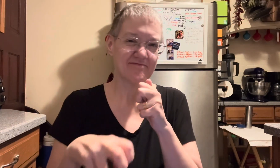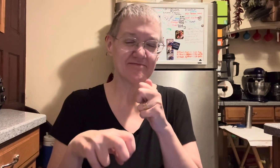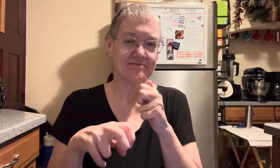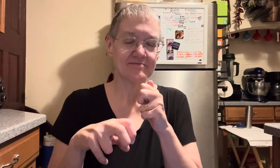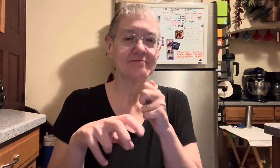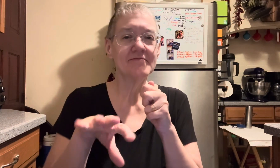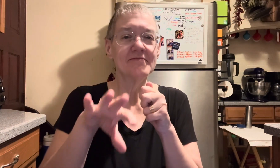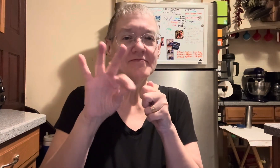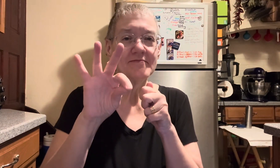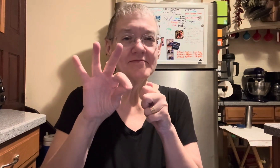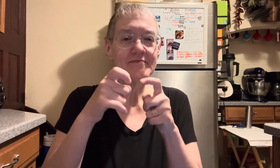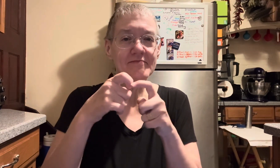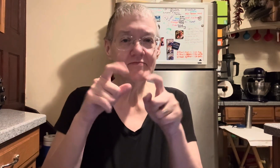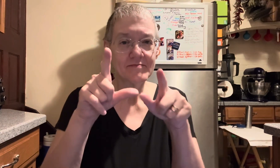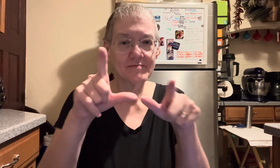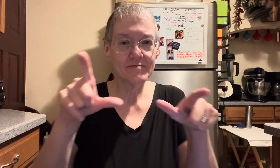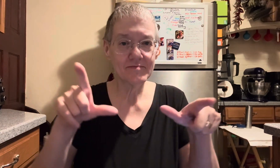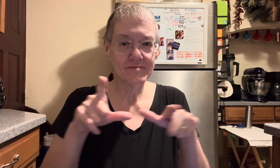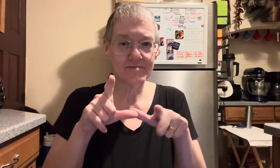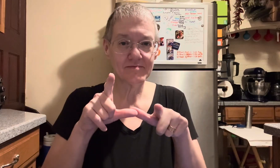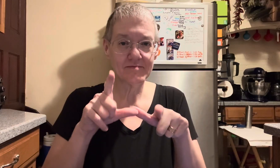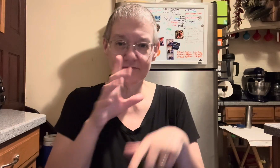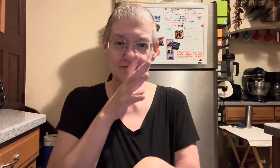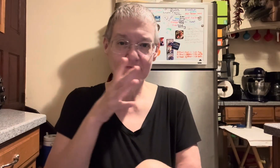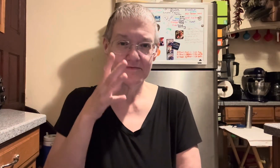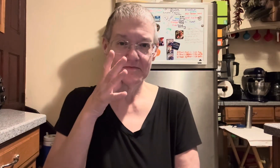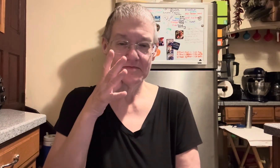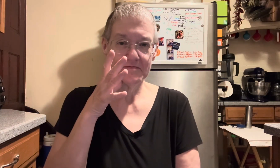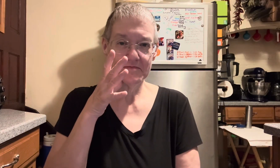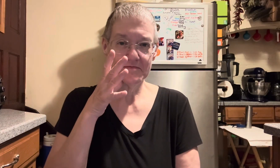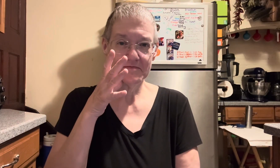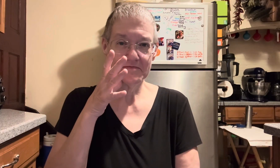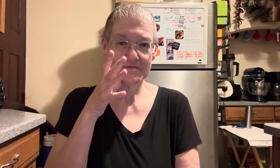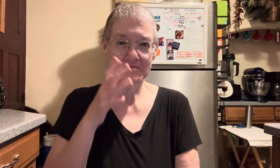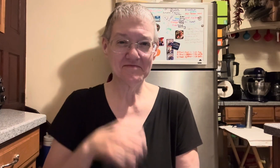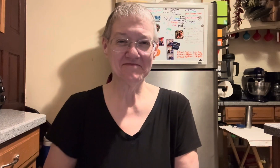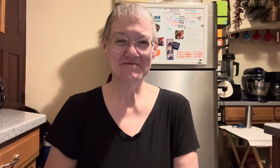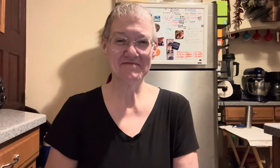without sugar, but it's tough. It tends to be from a specific local farm.